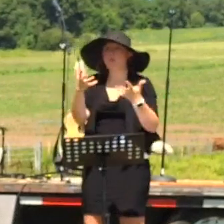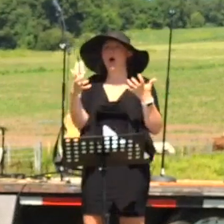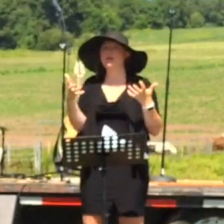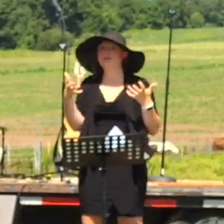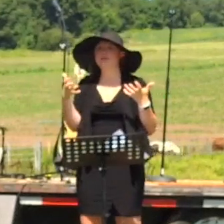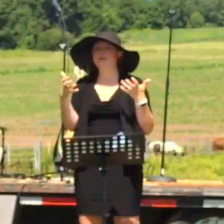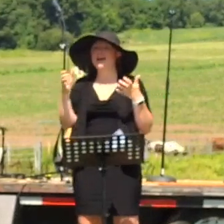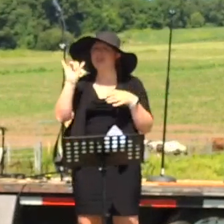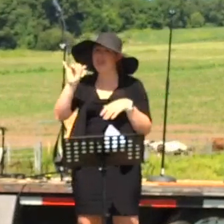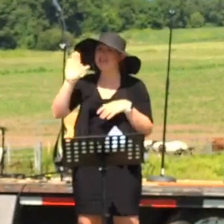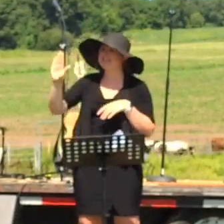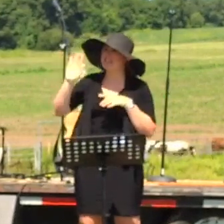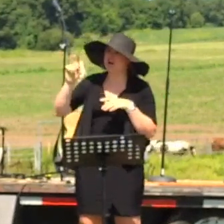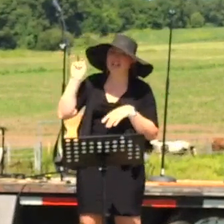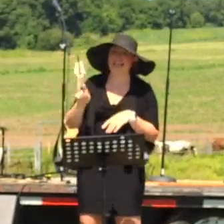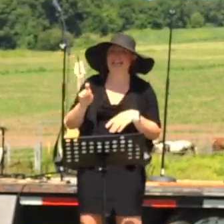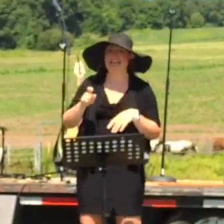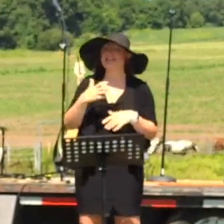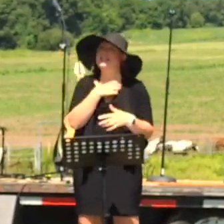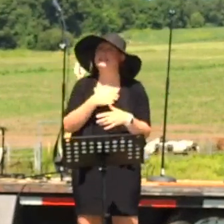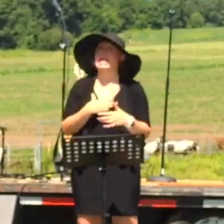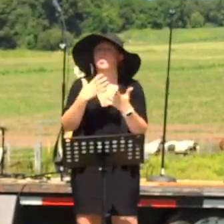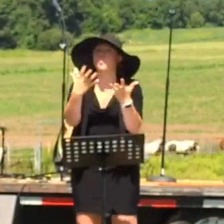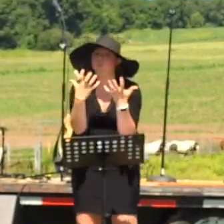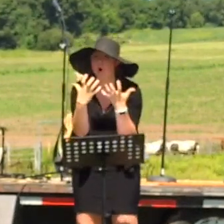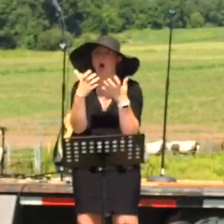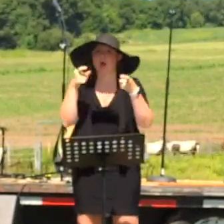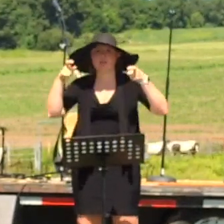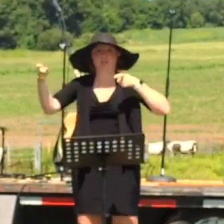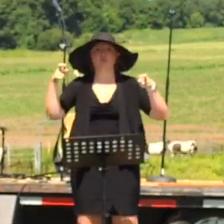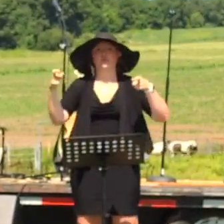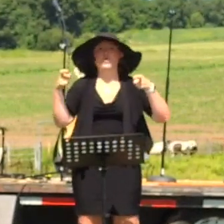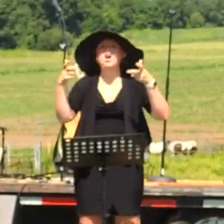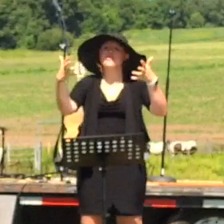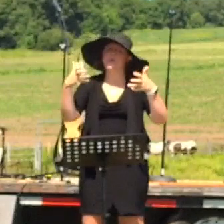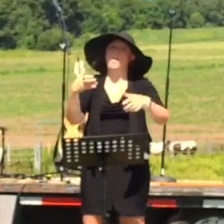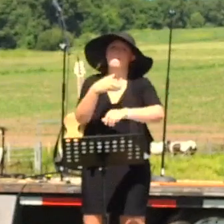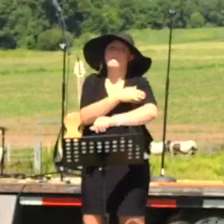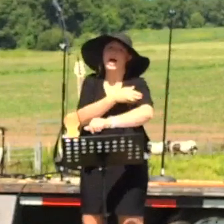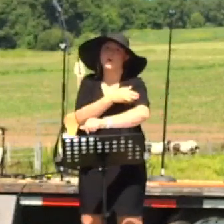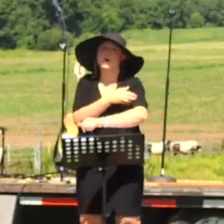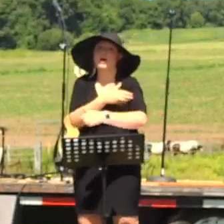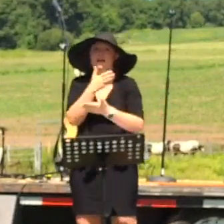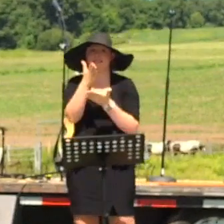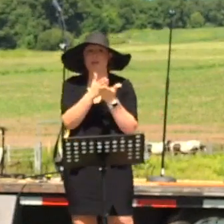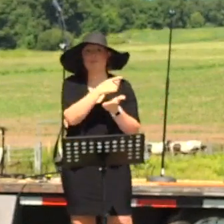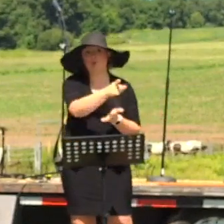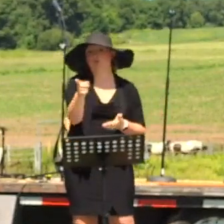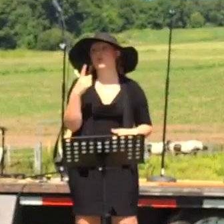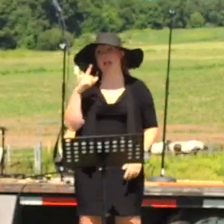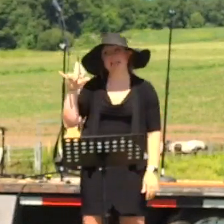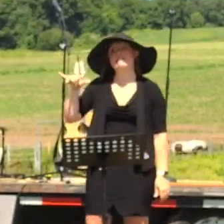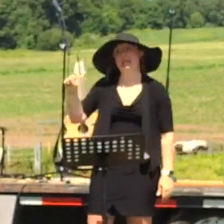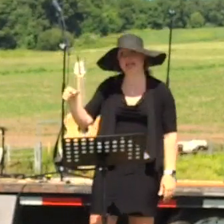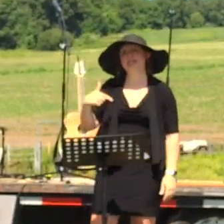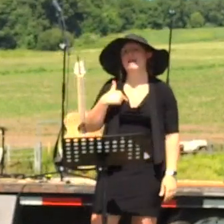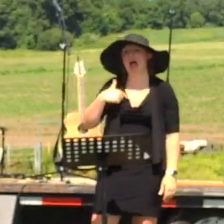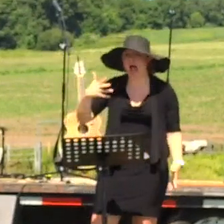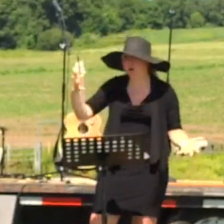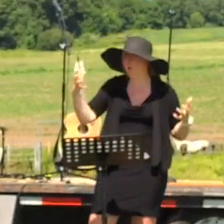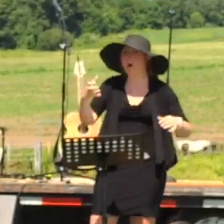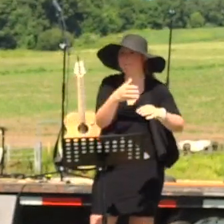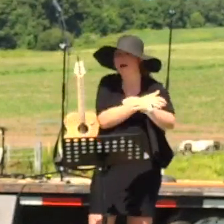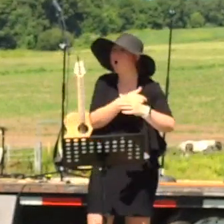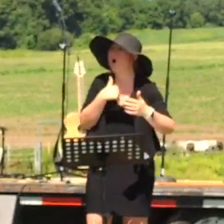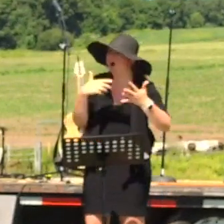That's the core need of eights, to be in control. Now, some of you may be like, yep, that's definitely me. I definitely want